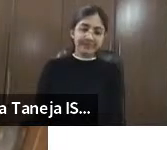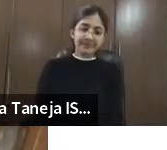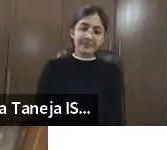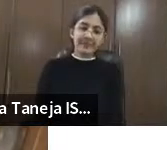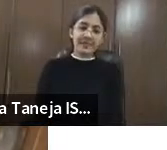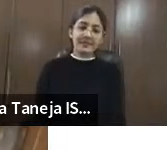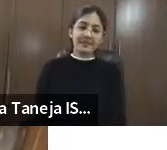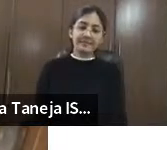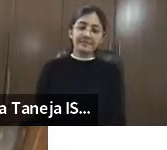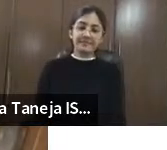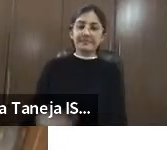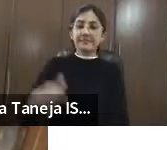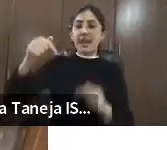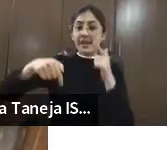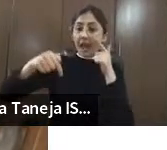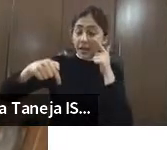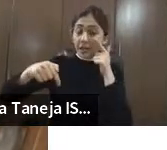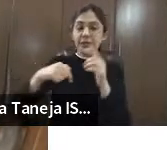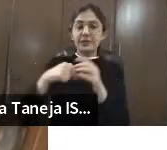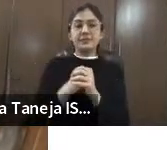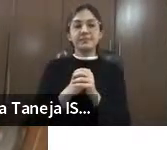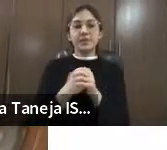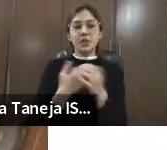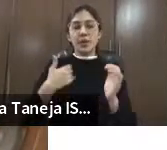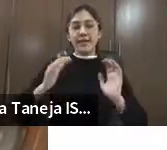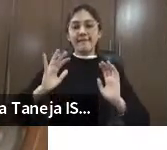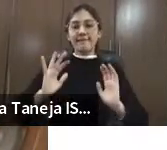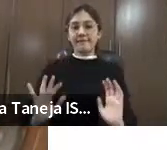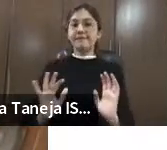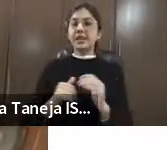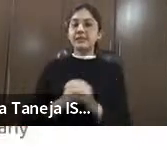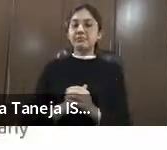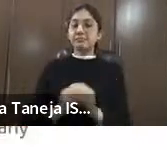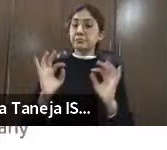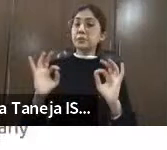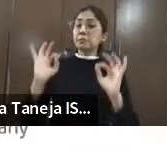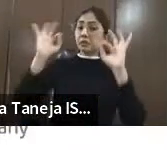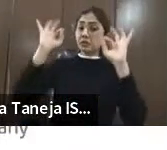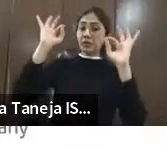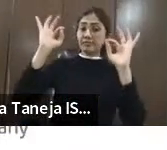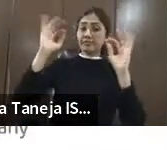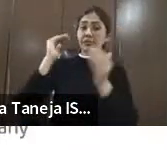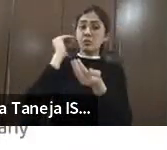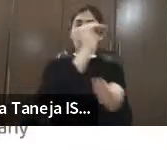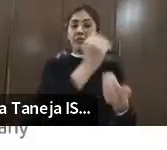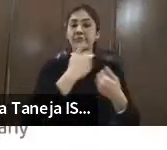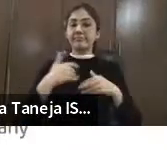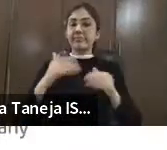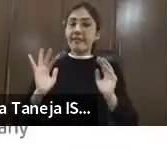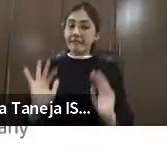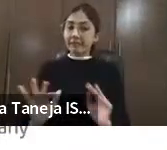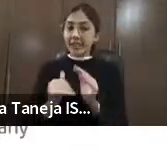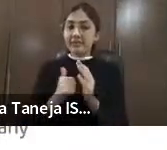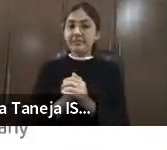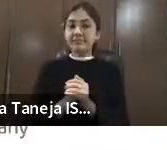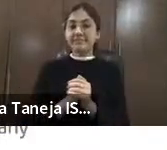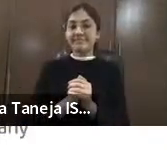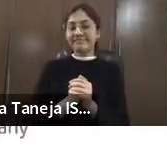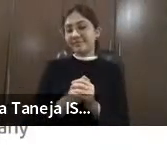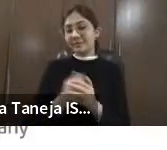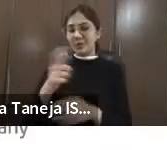And now, friends, we have a special mention jury award. Brace yourselves